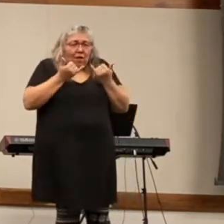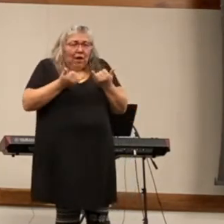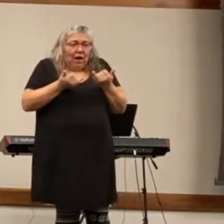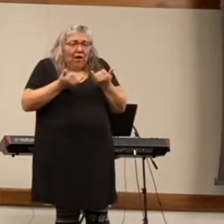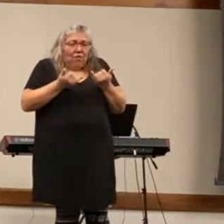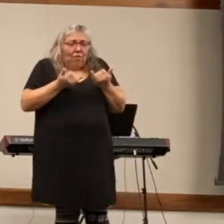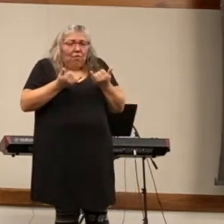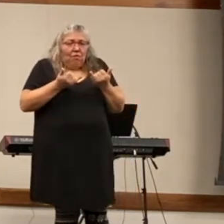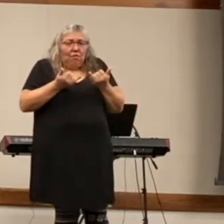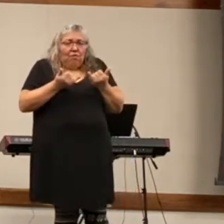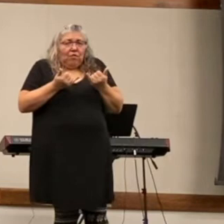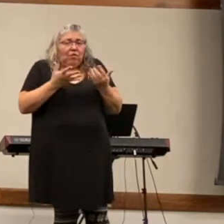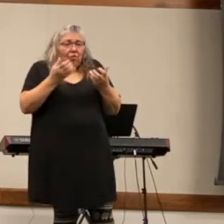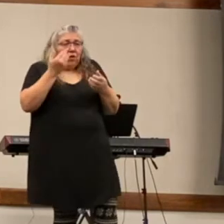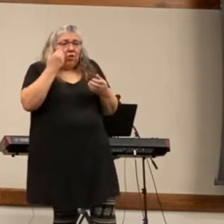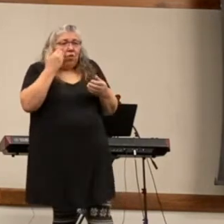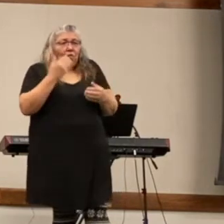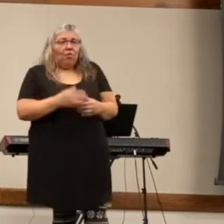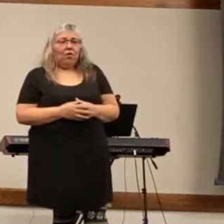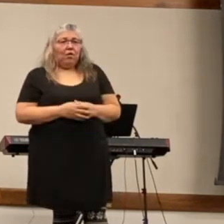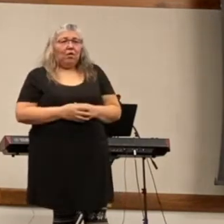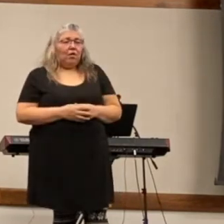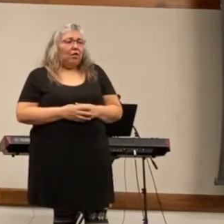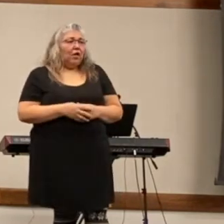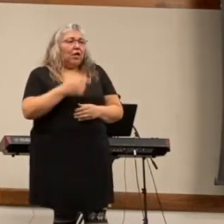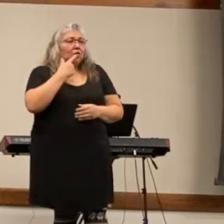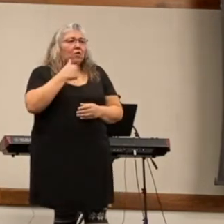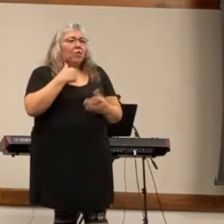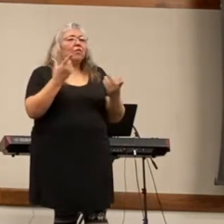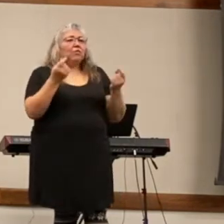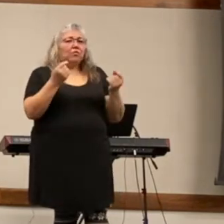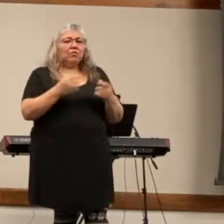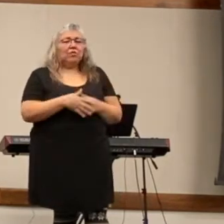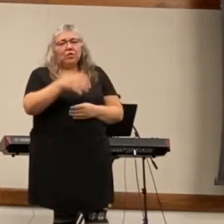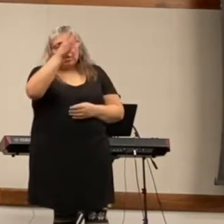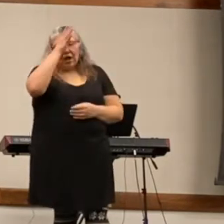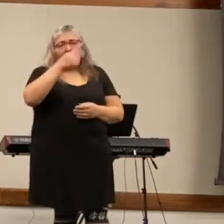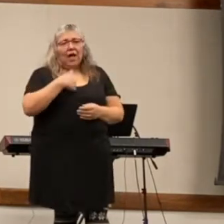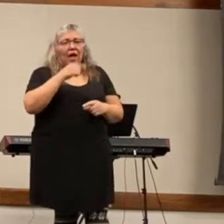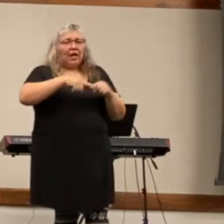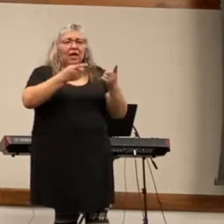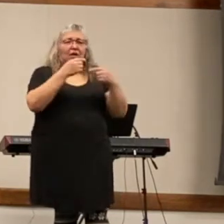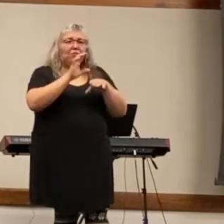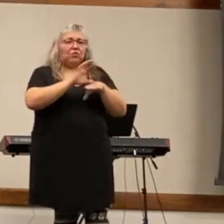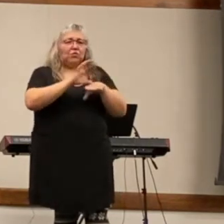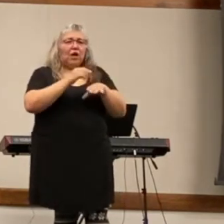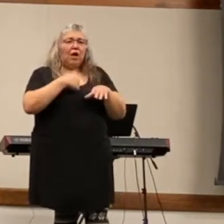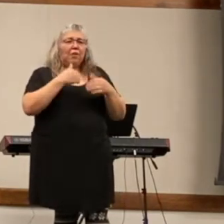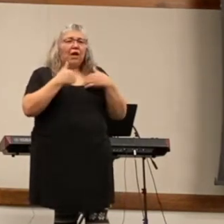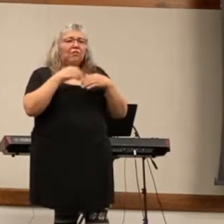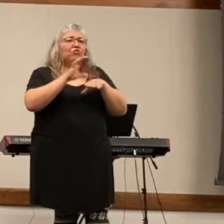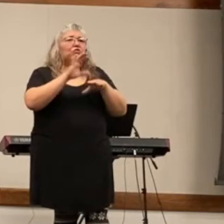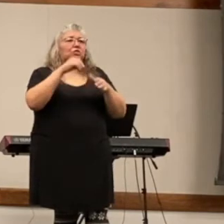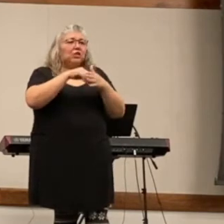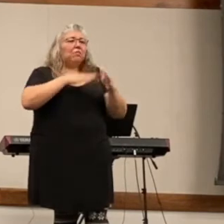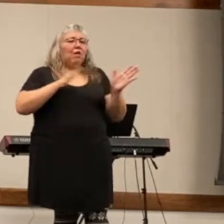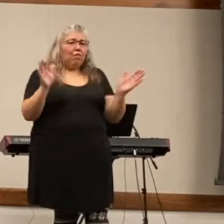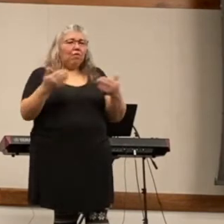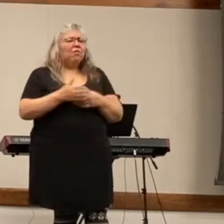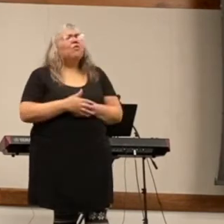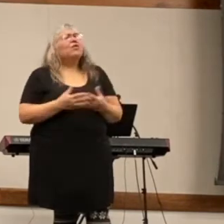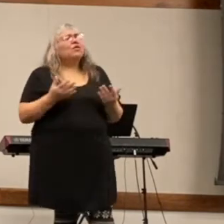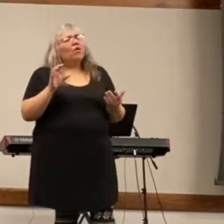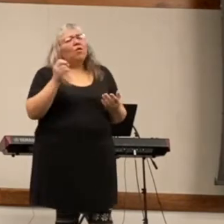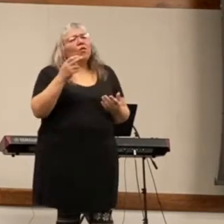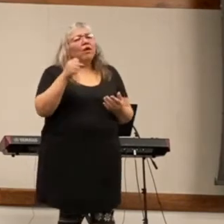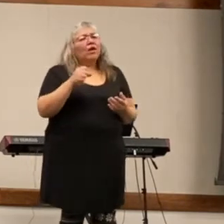right now? Do you want to know? Want to know what he told me he's going to do? Dad, since I can't come to church, I'm going to have church in my room. I said, what are you going to do?